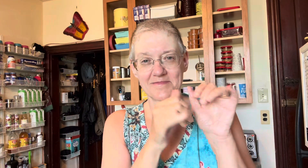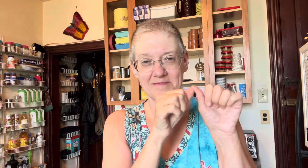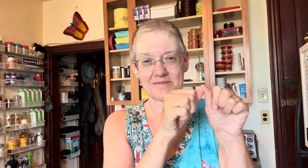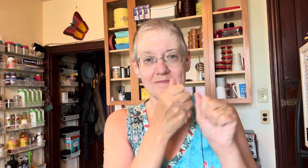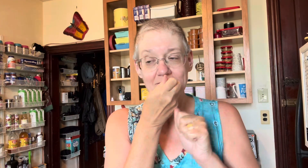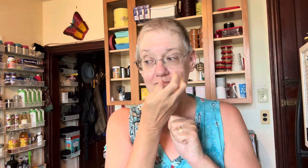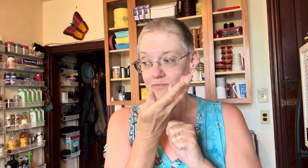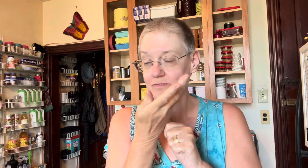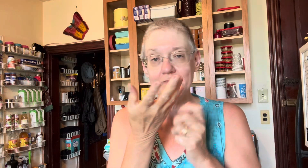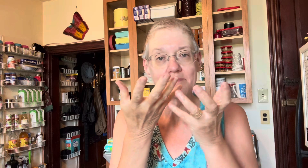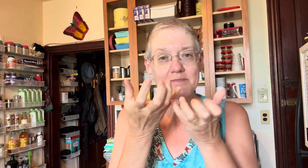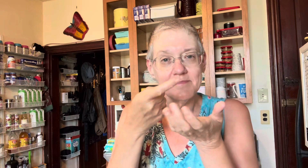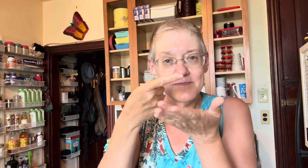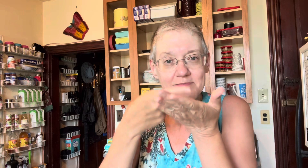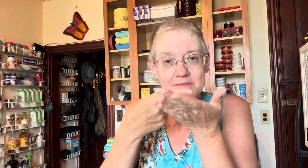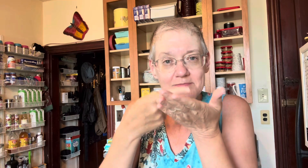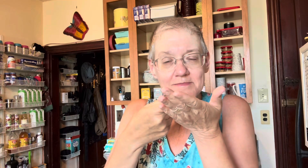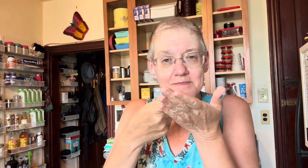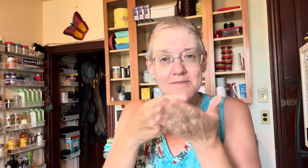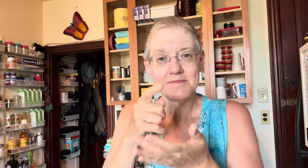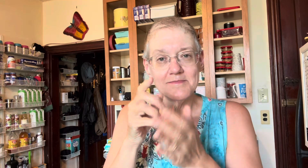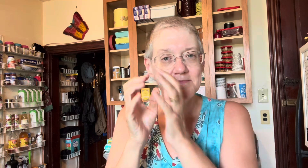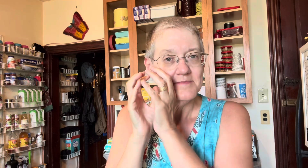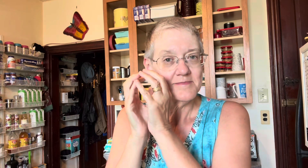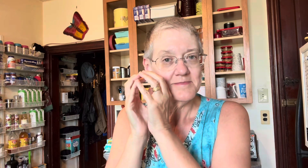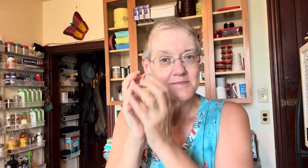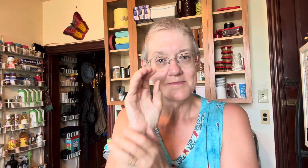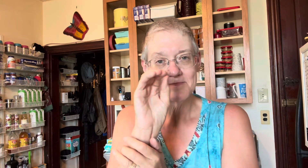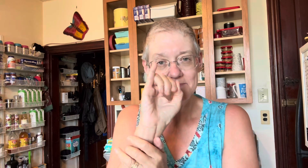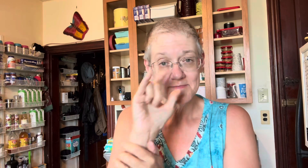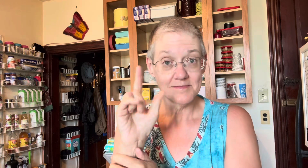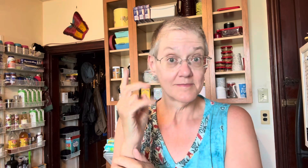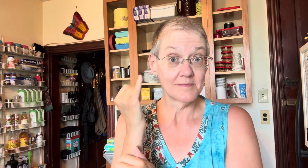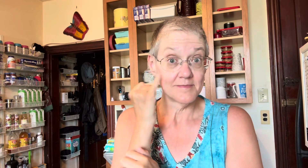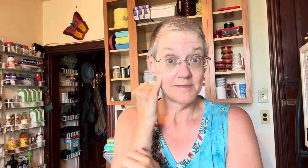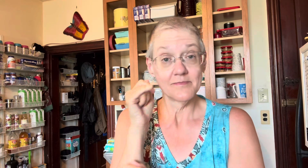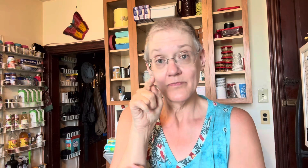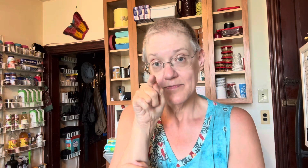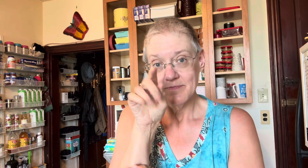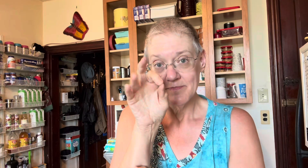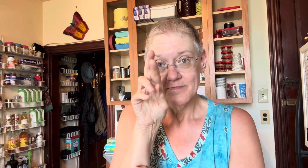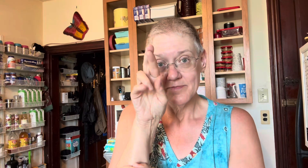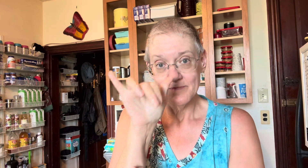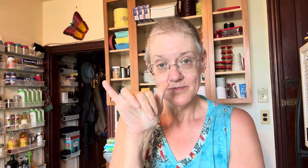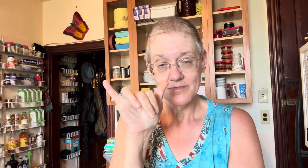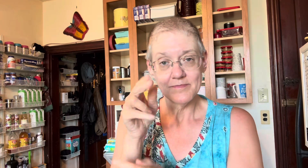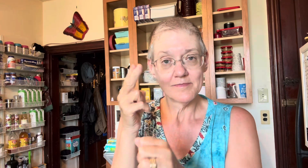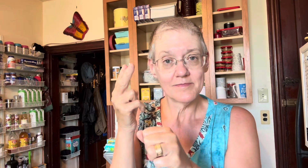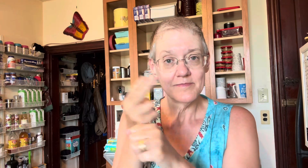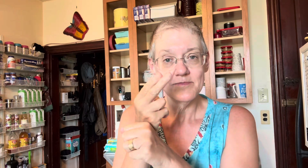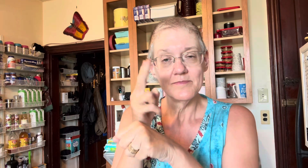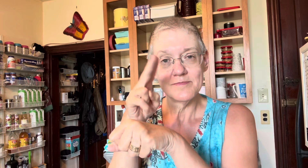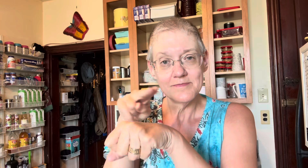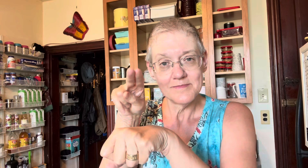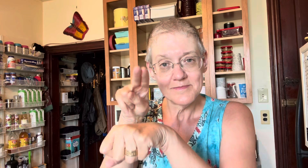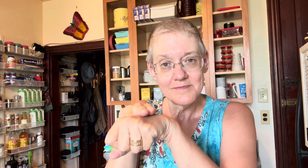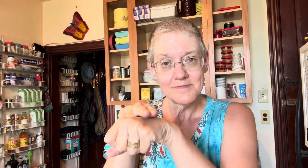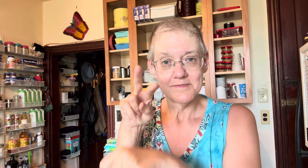We're going to leave the taco to stay warm in the toaster oven. And let's discuss the coconut oil. So if you're going to fry,